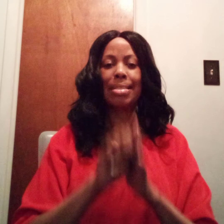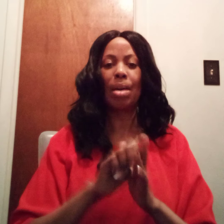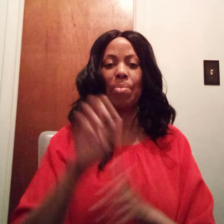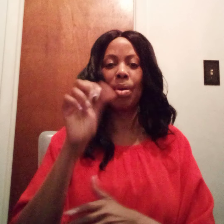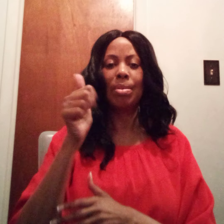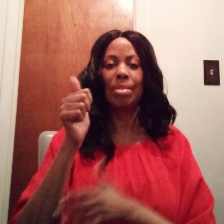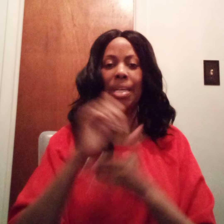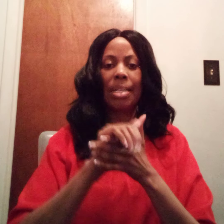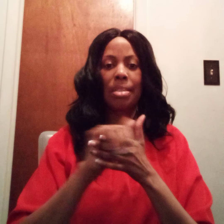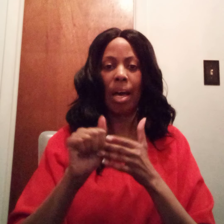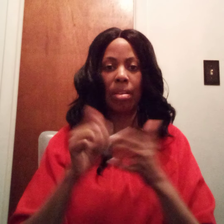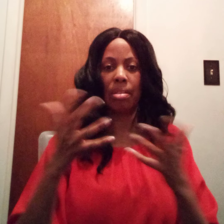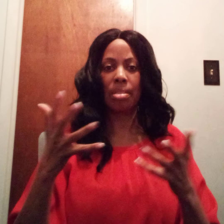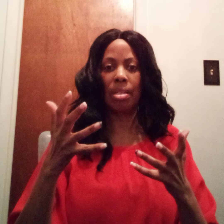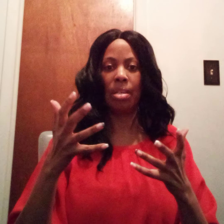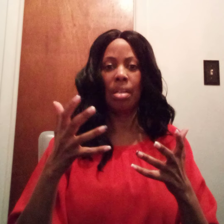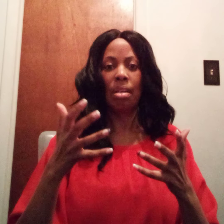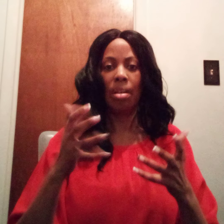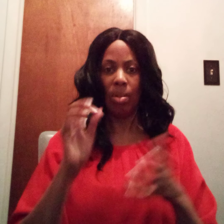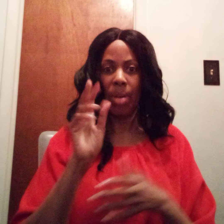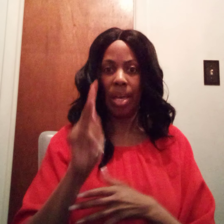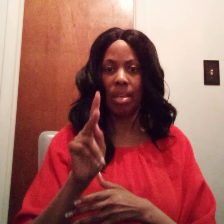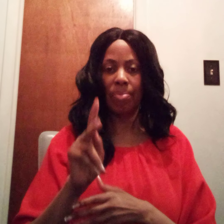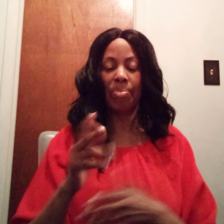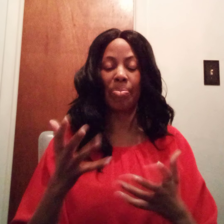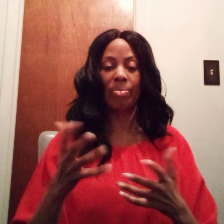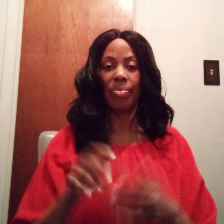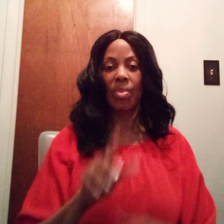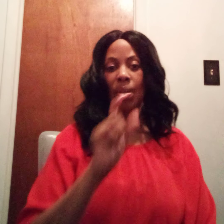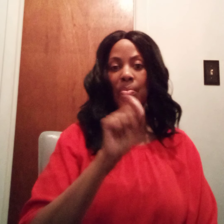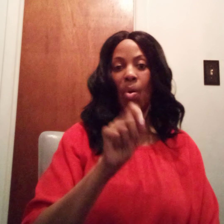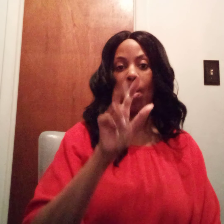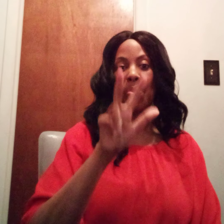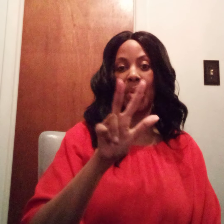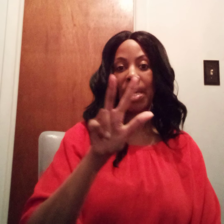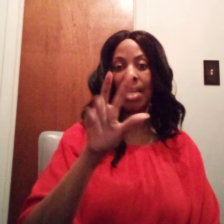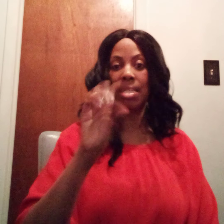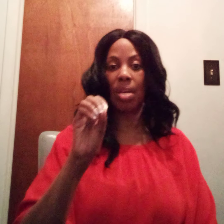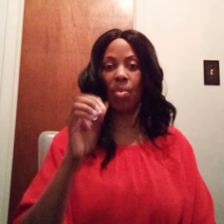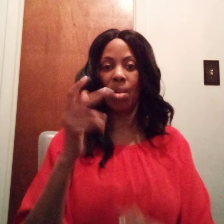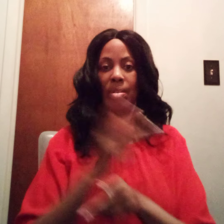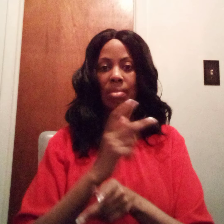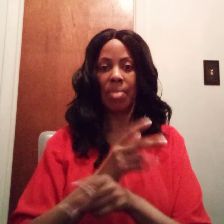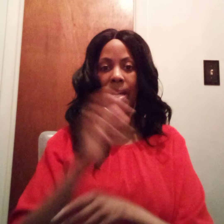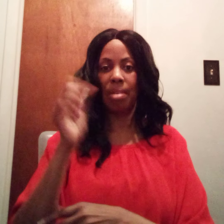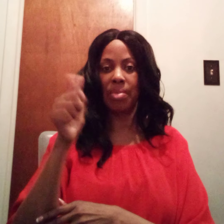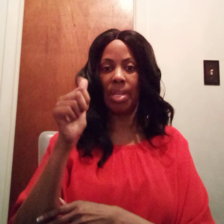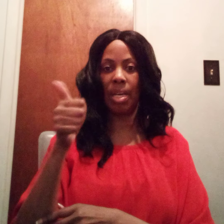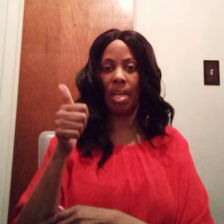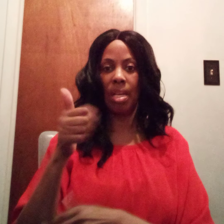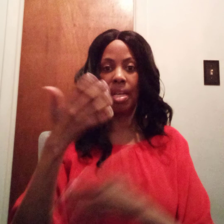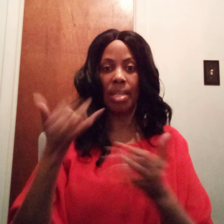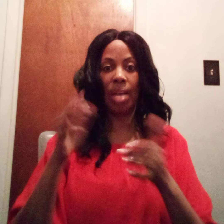here for X, and then we would say 0.30 times 10, and the discount would be $3. It might be a